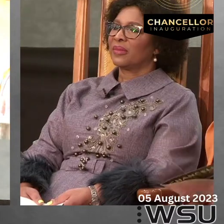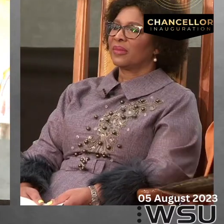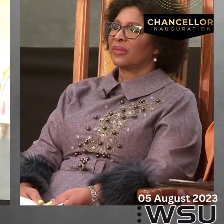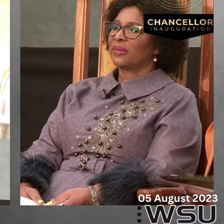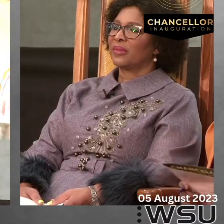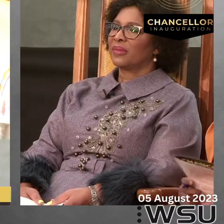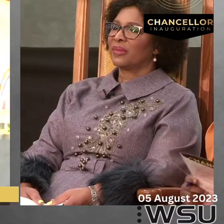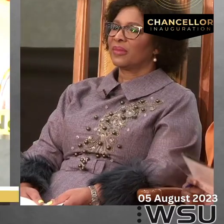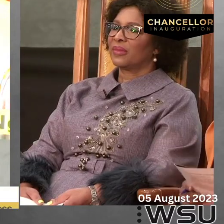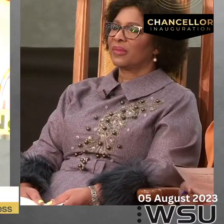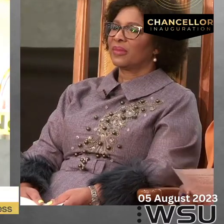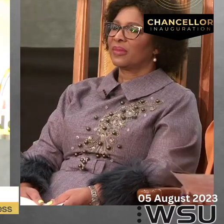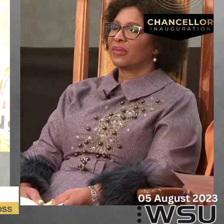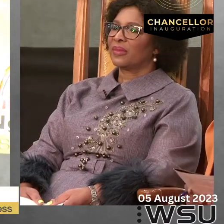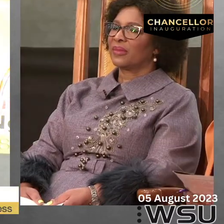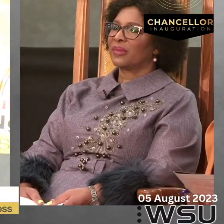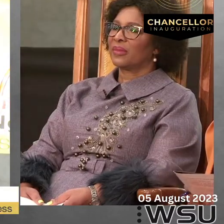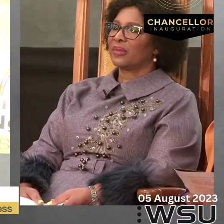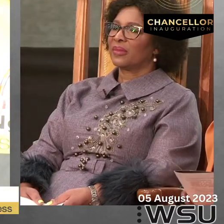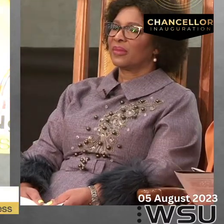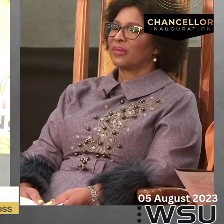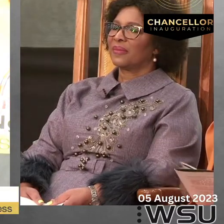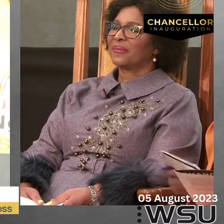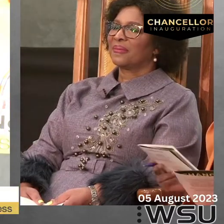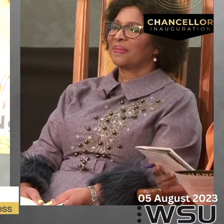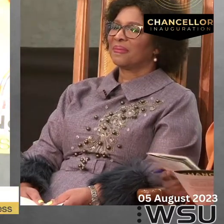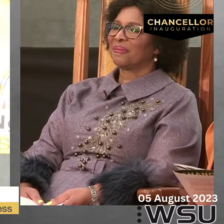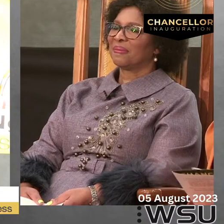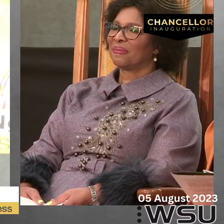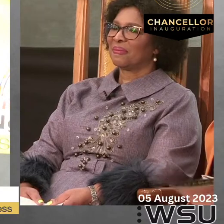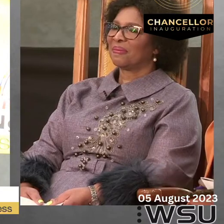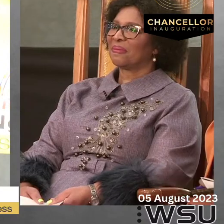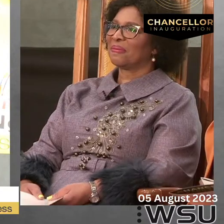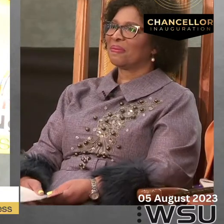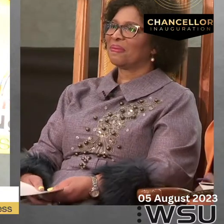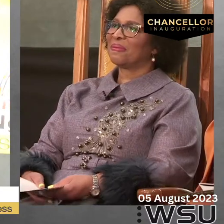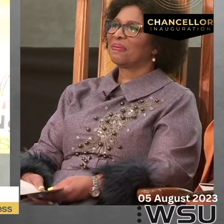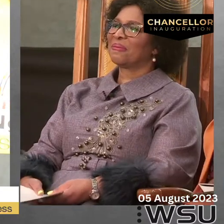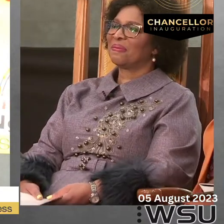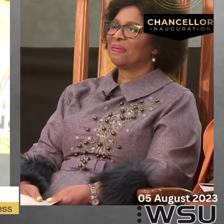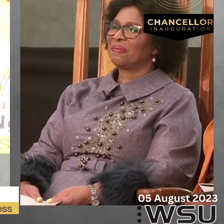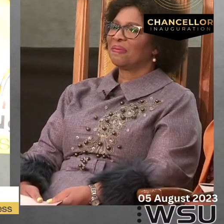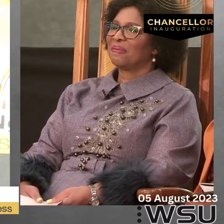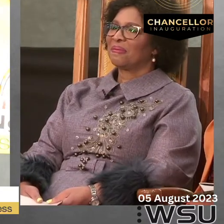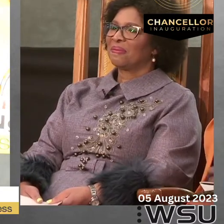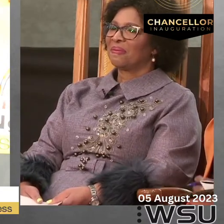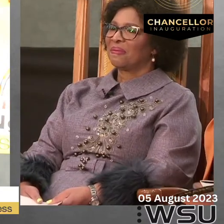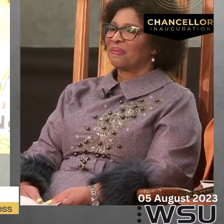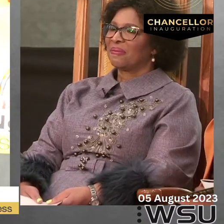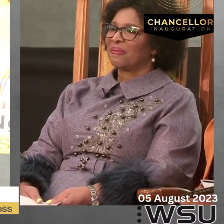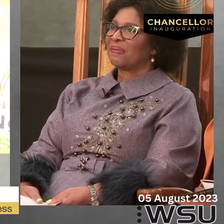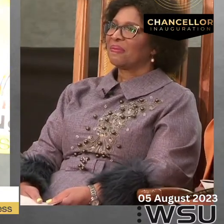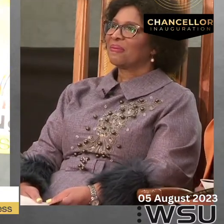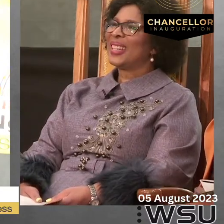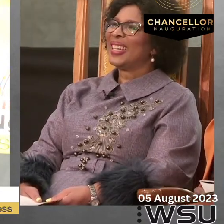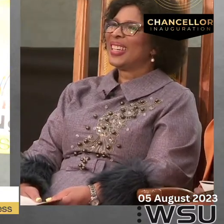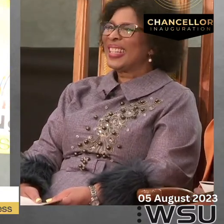language, onesiduku, who eats the same food as us,